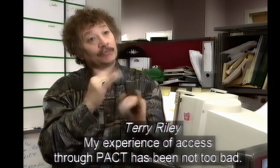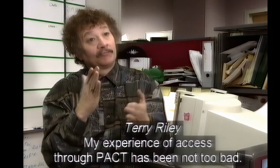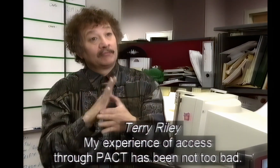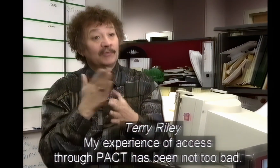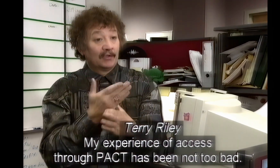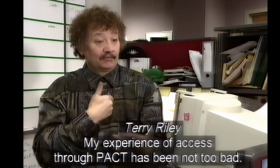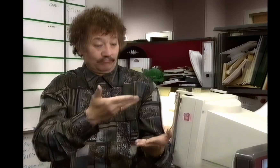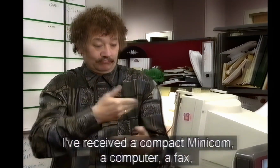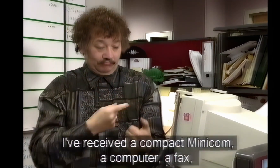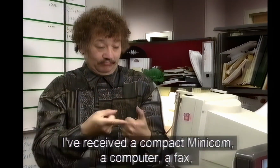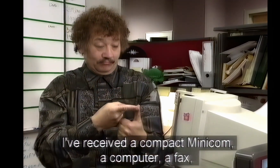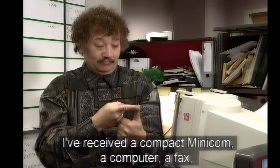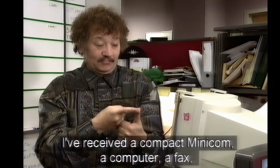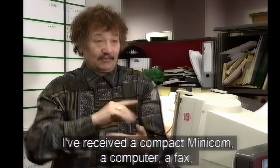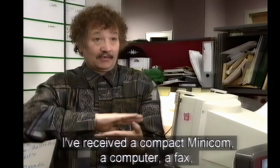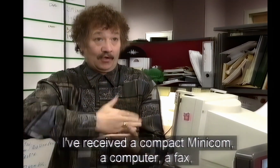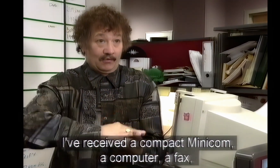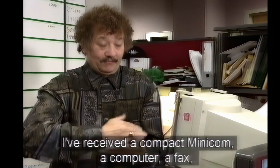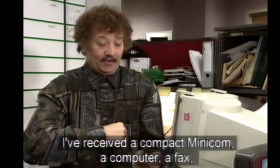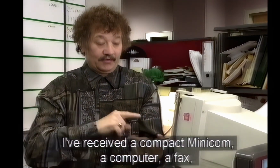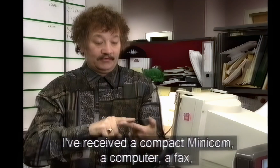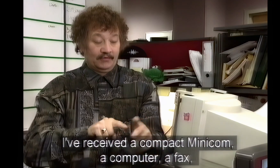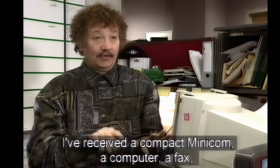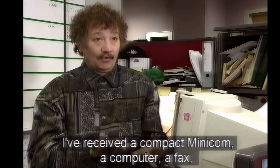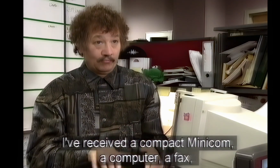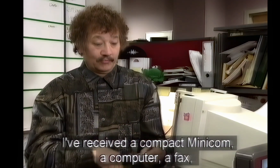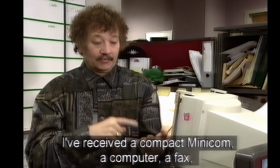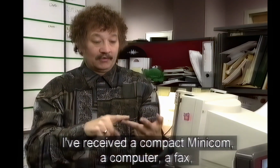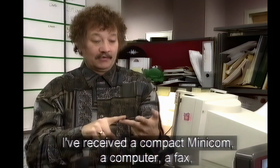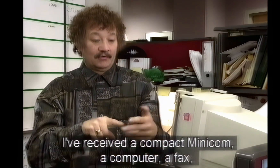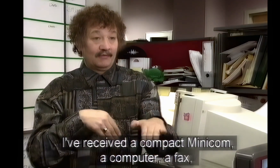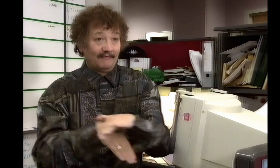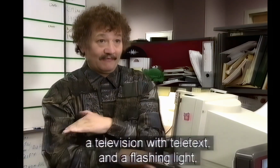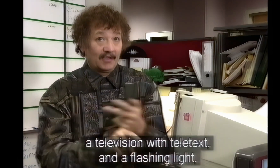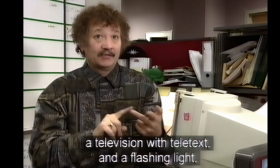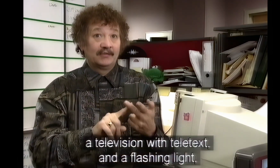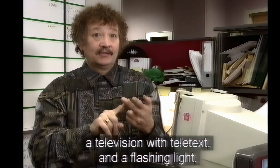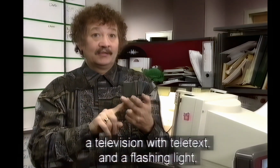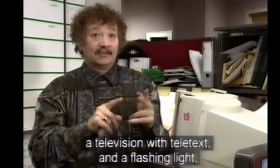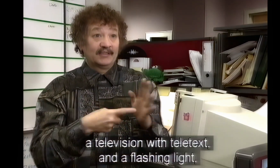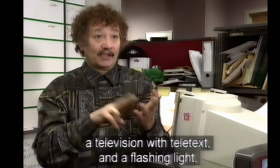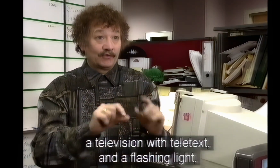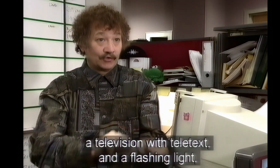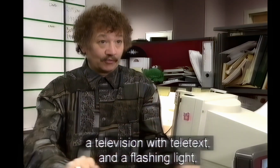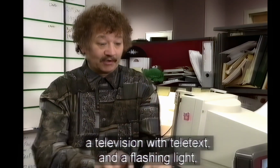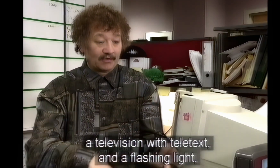too bad because I've received a compact minicom, received a computer, a fax, a television with